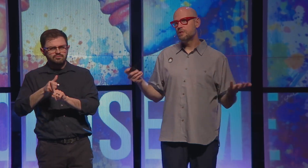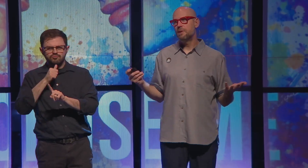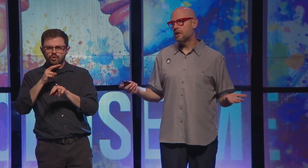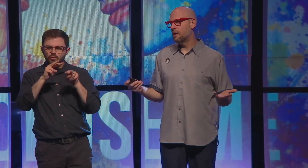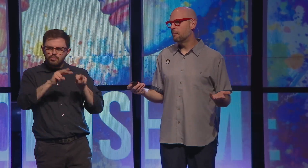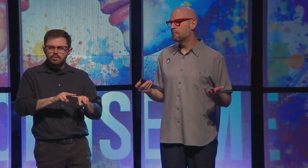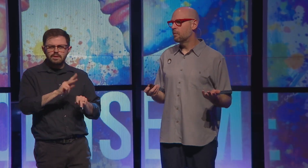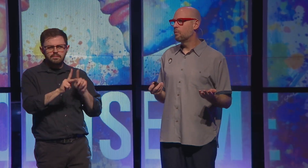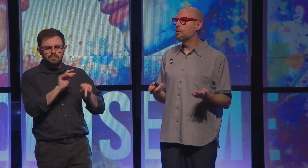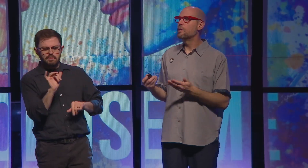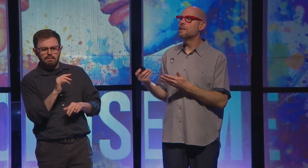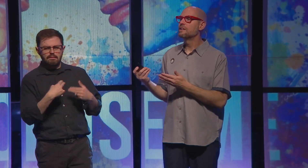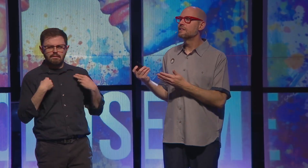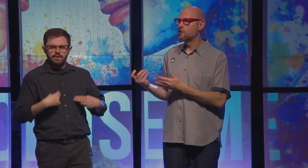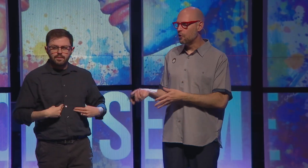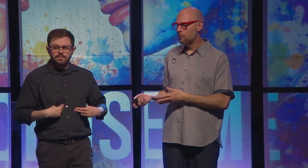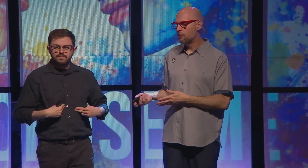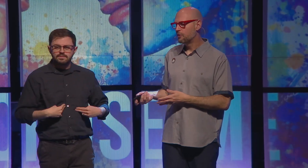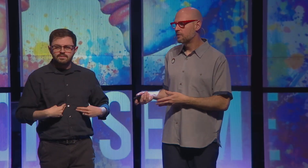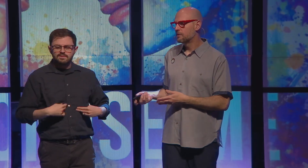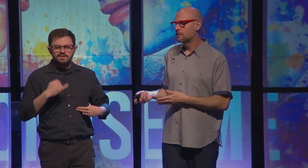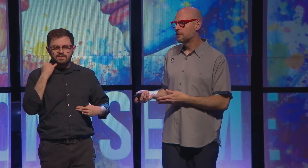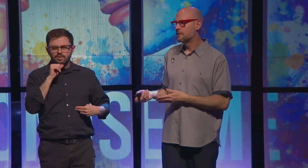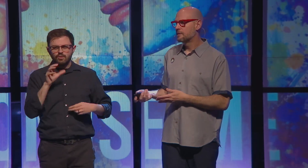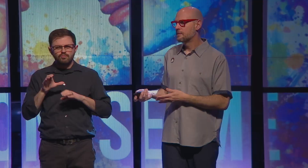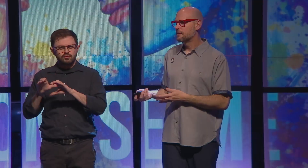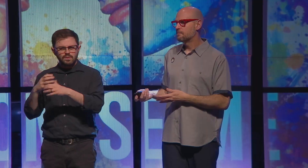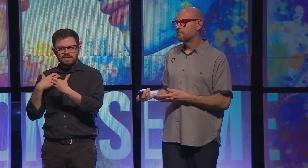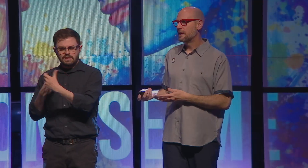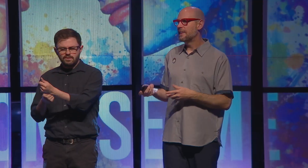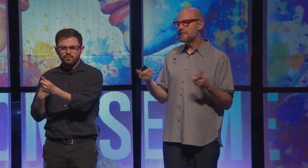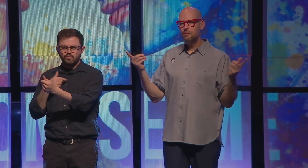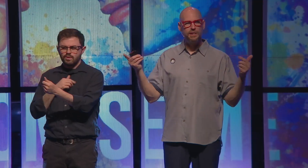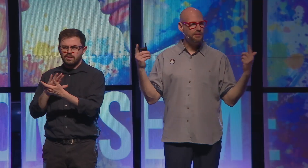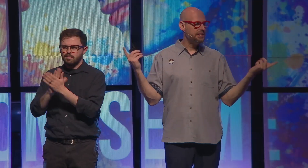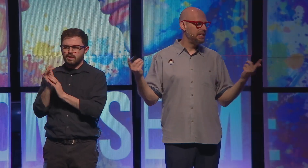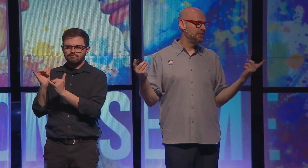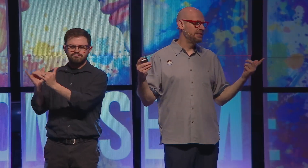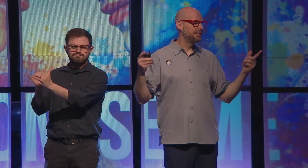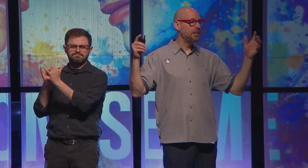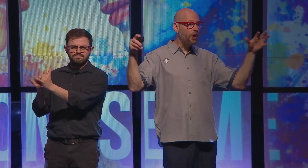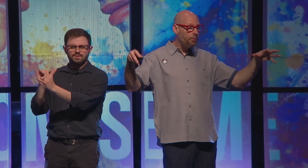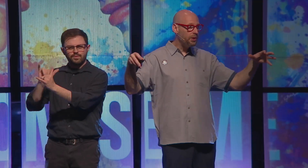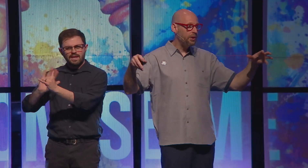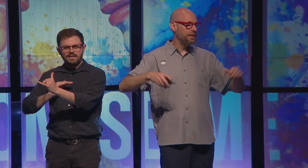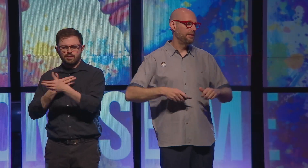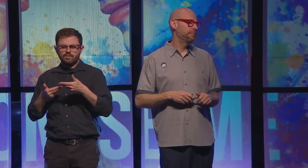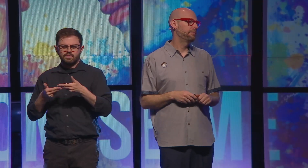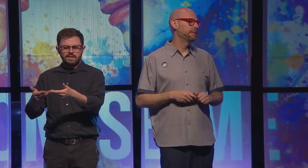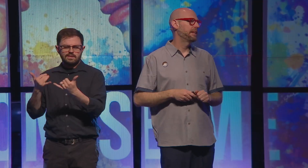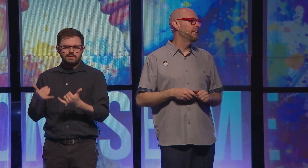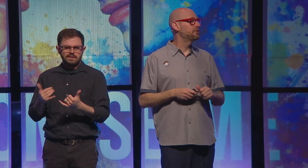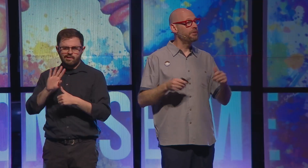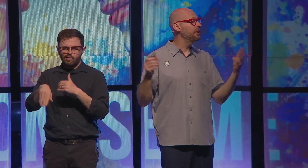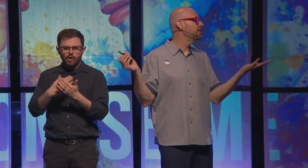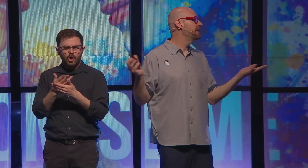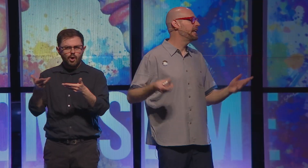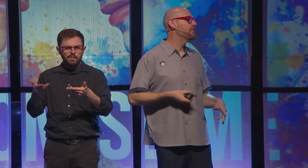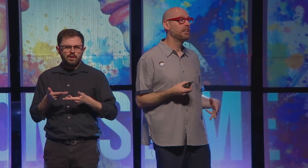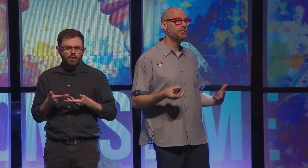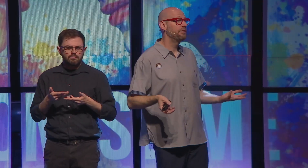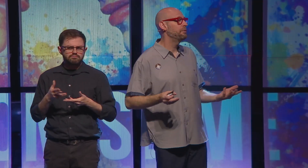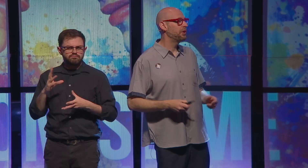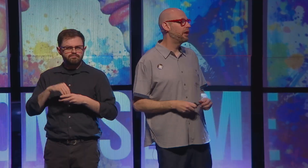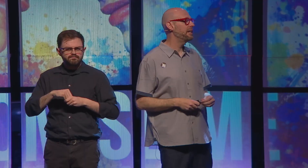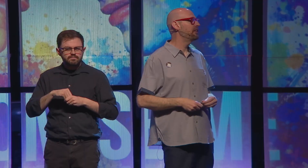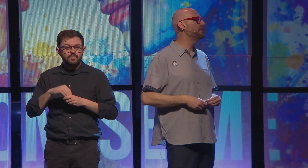Otherwise, we just become what we loathe. And that's what the invitation is, that all belong here. So if you're here today and you're